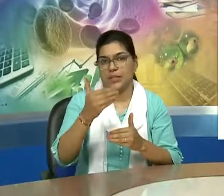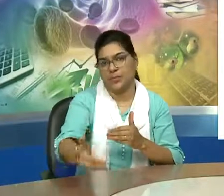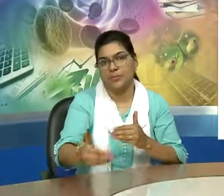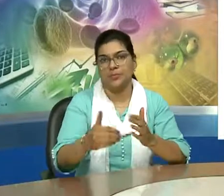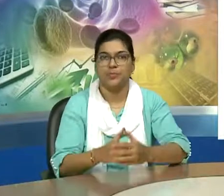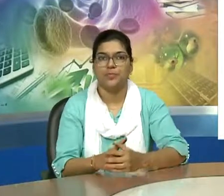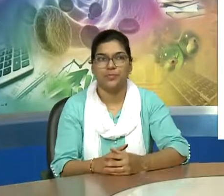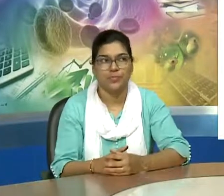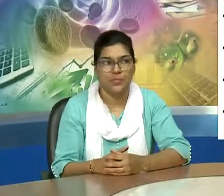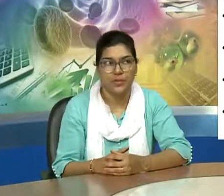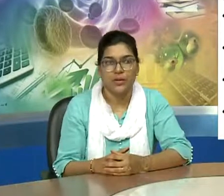learned.